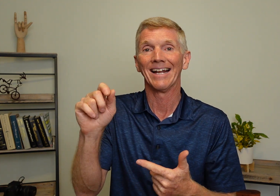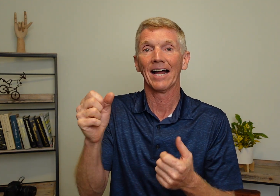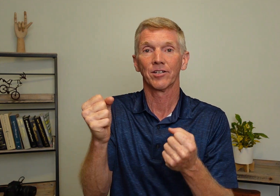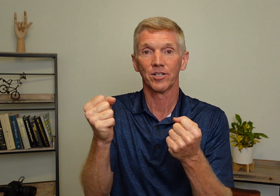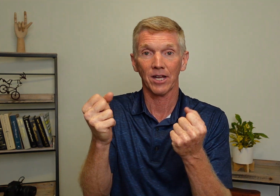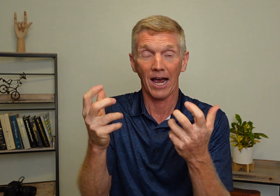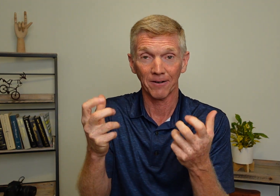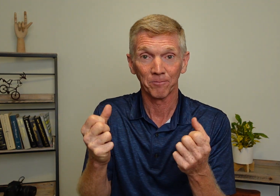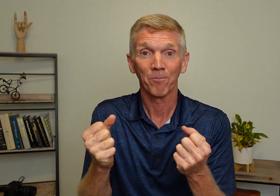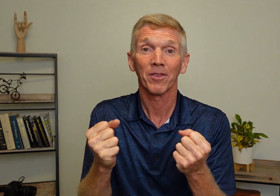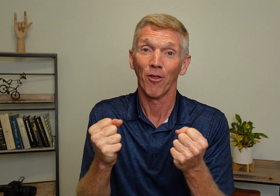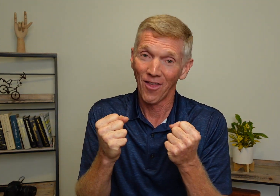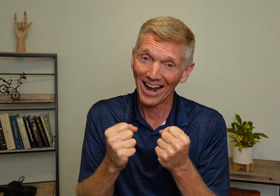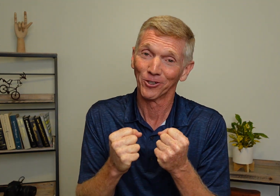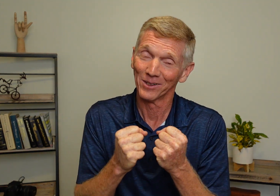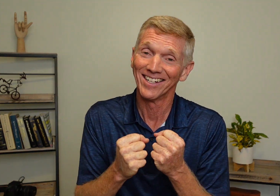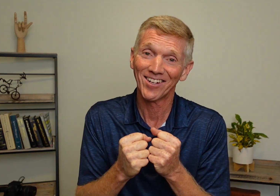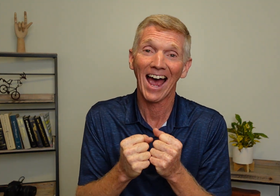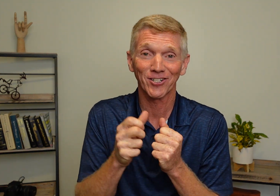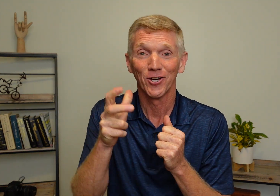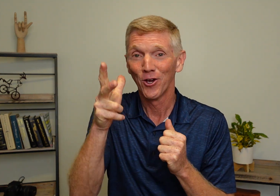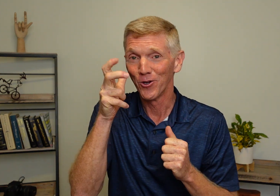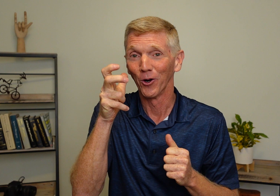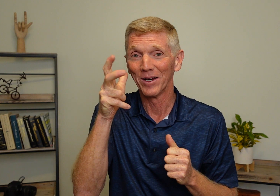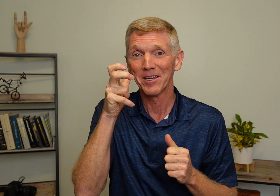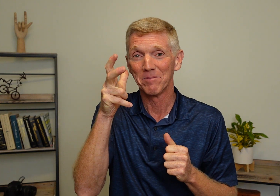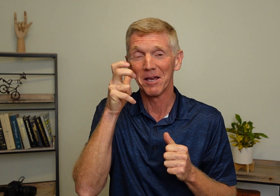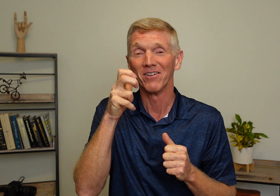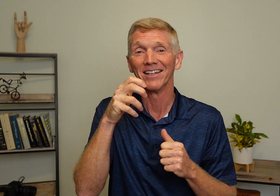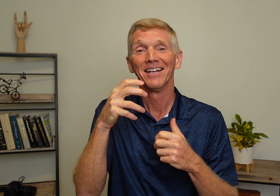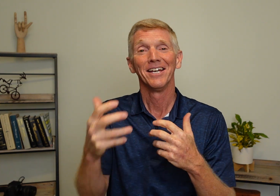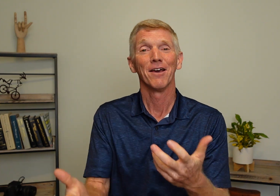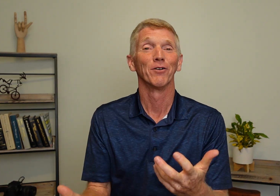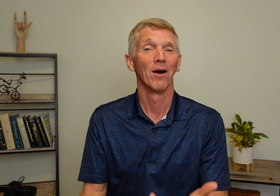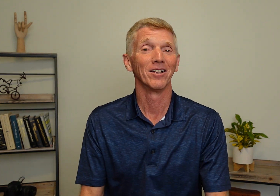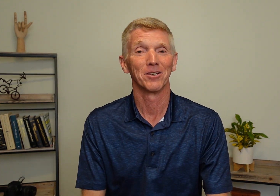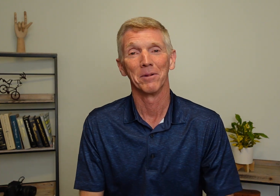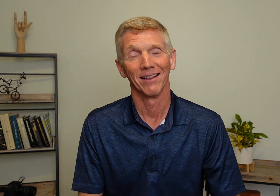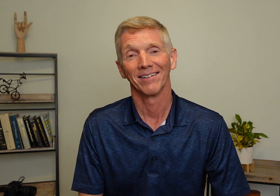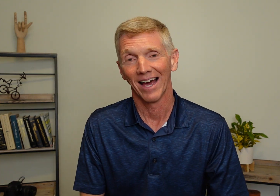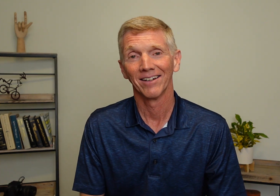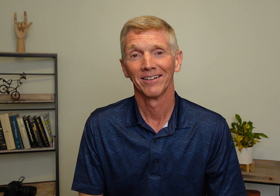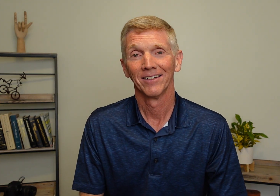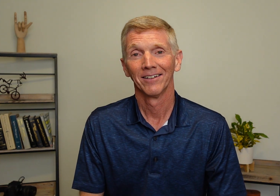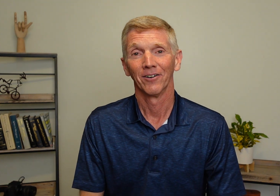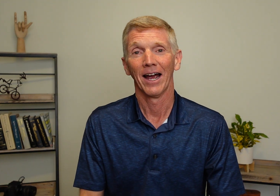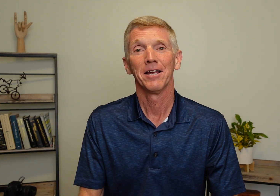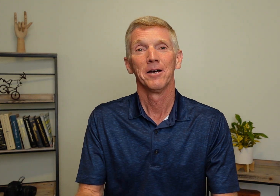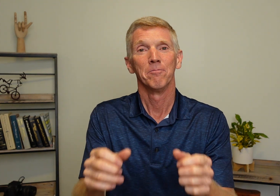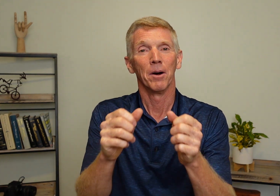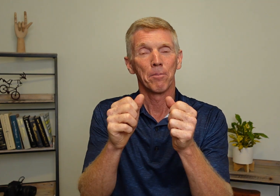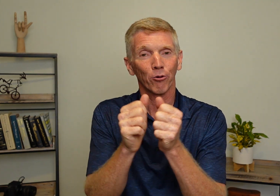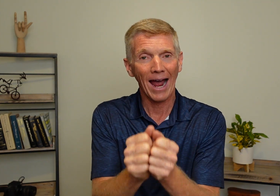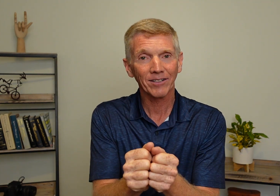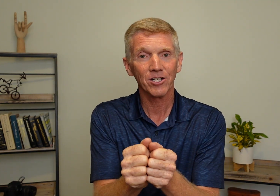not to sign. That'll really task your receptivity if you run into somebody like that, right? But practice